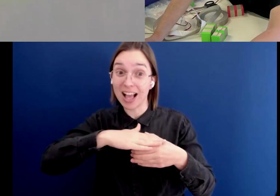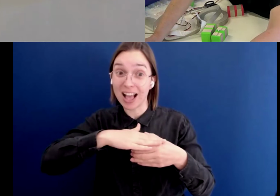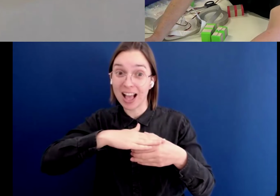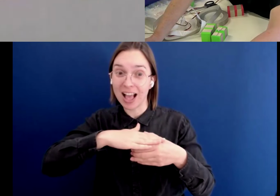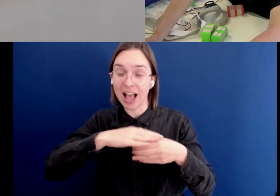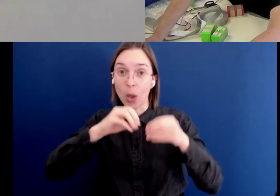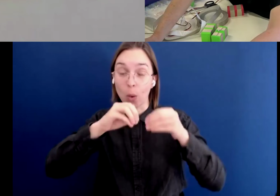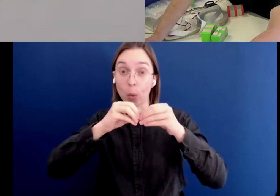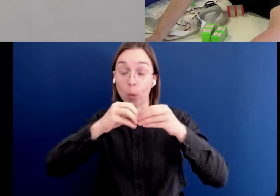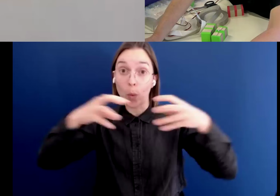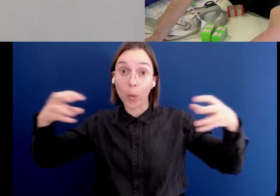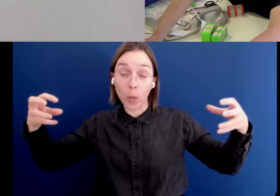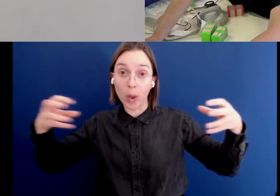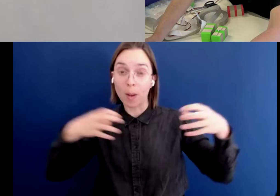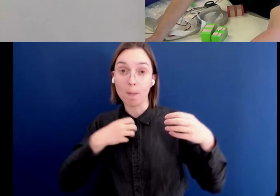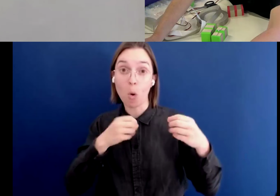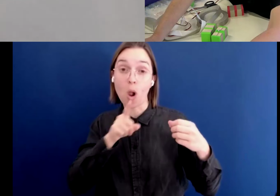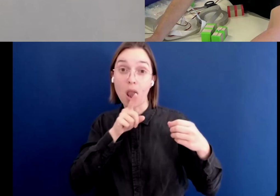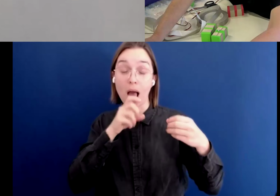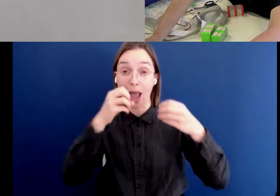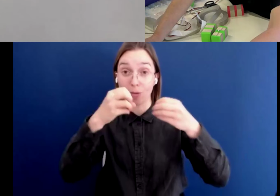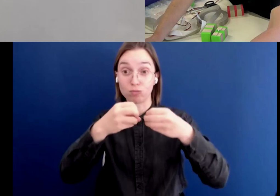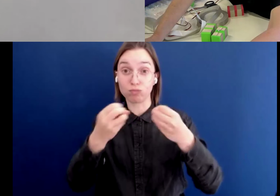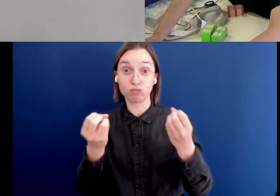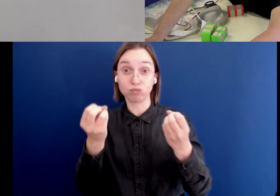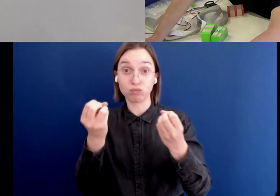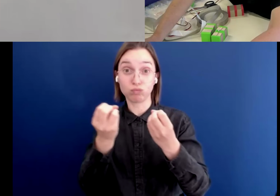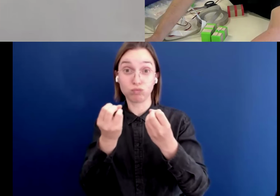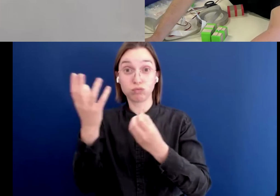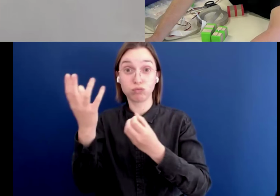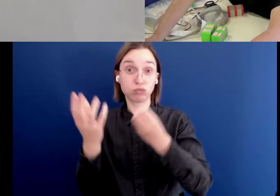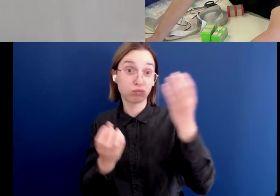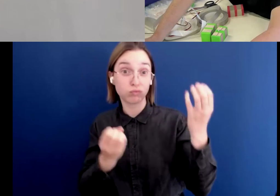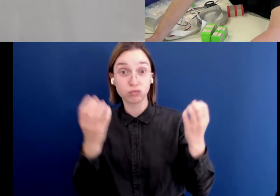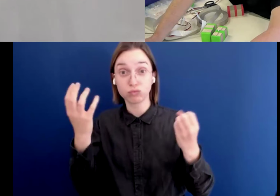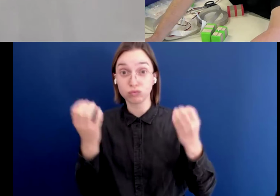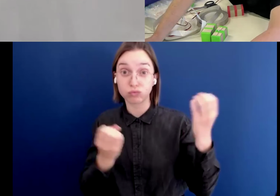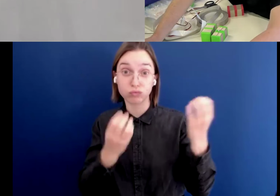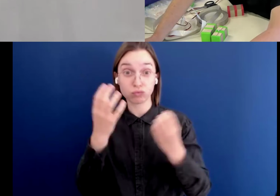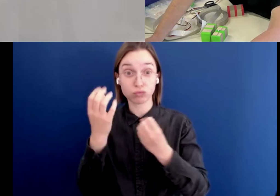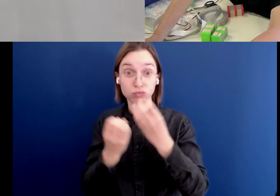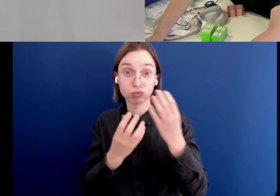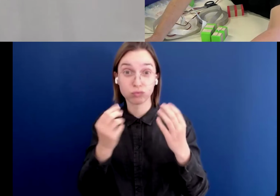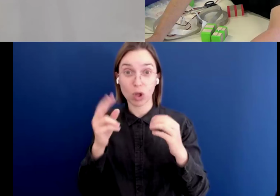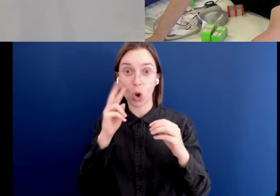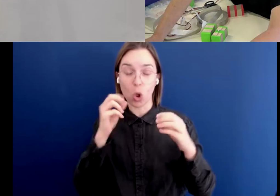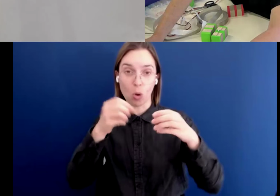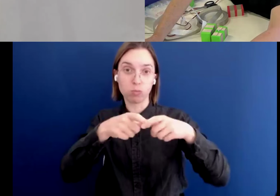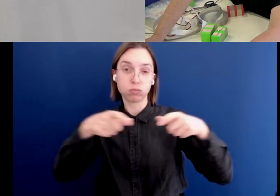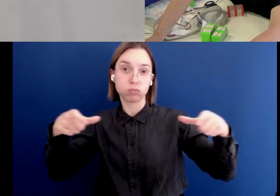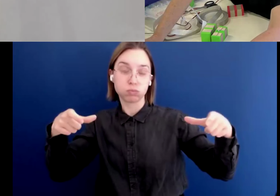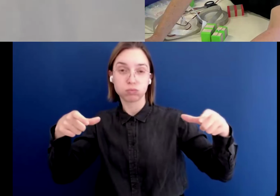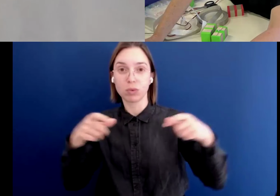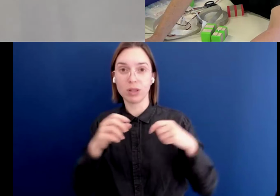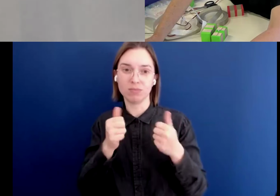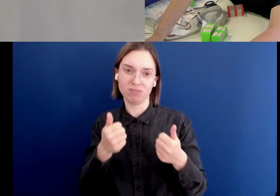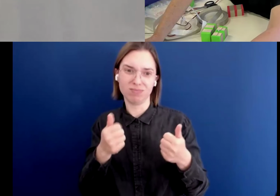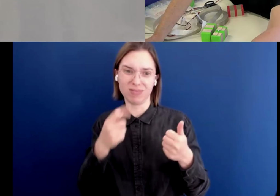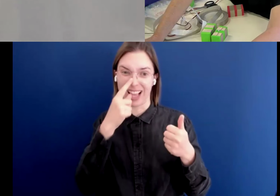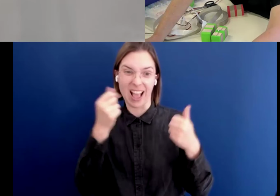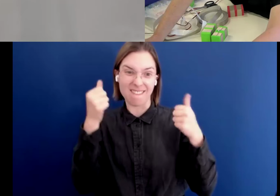diffuses light. So sometimes that can be really effective. So I've made a bubble wrap dress. It's on the